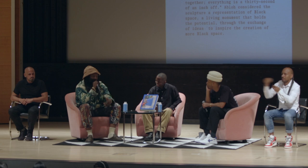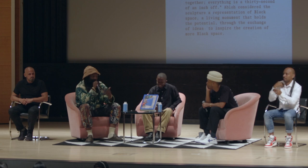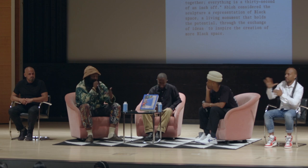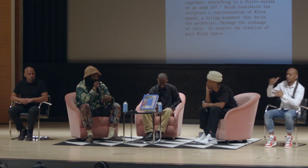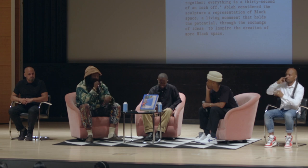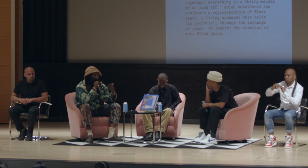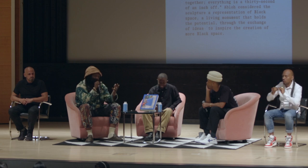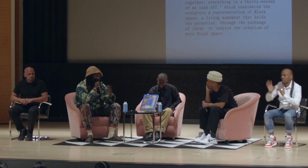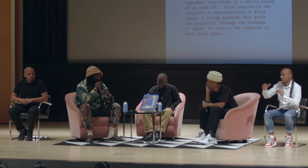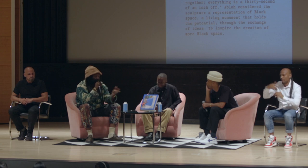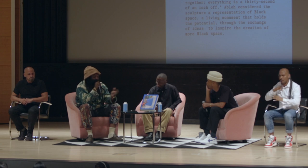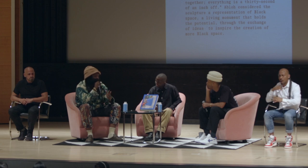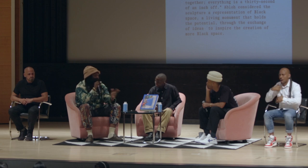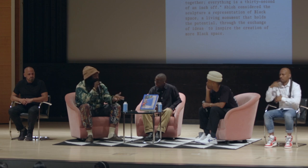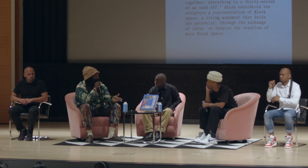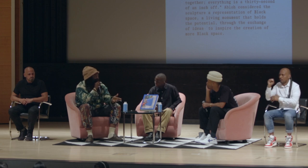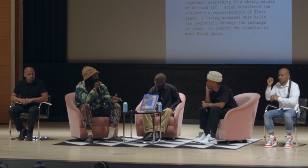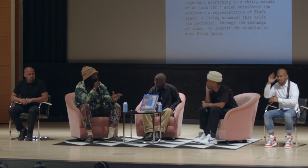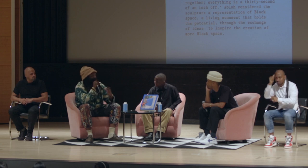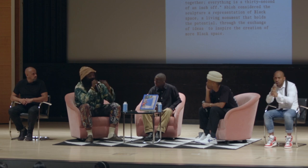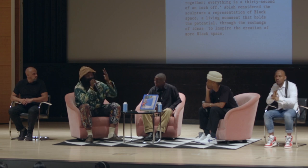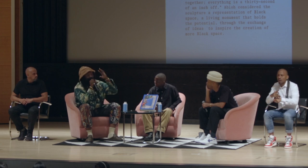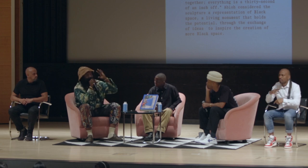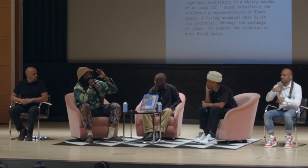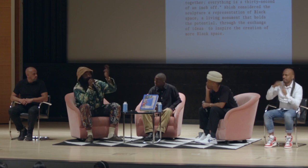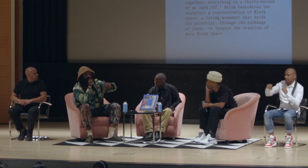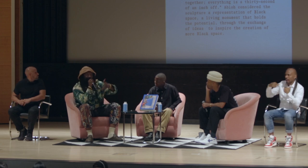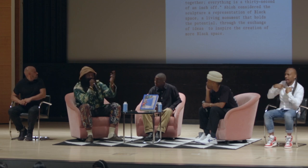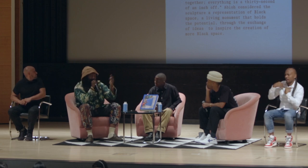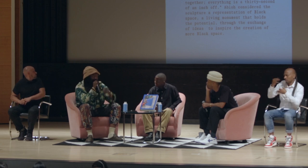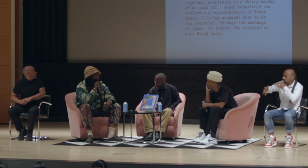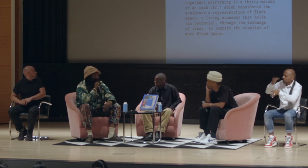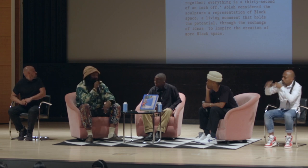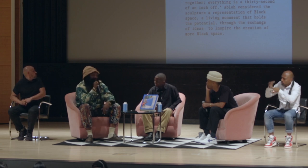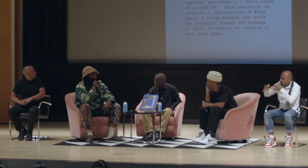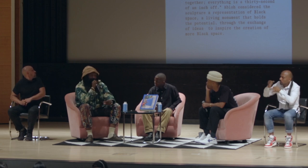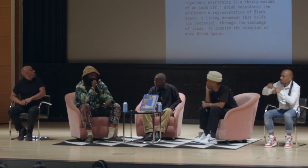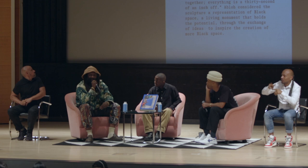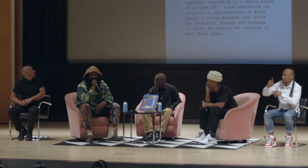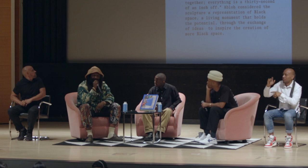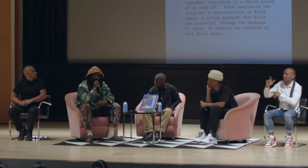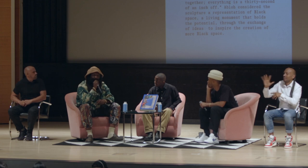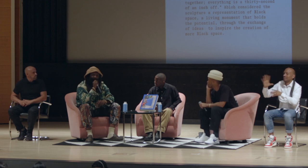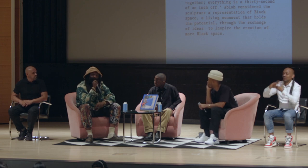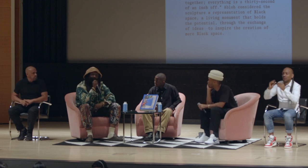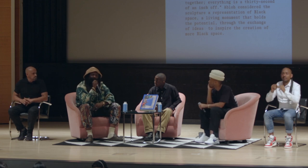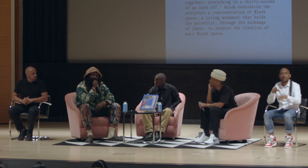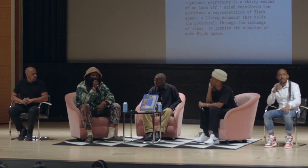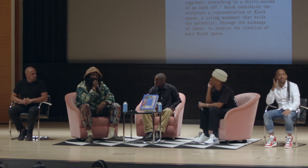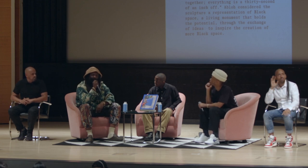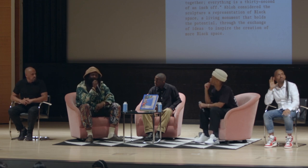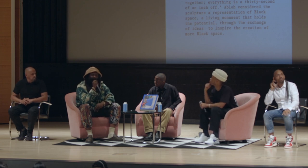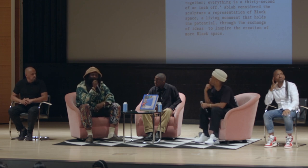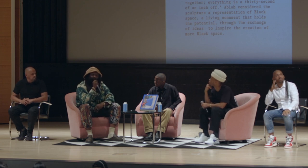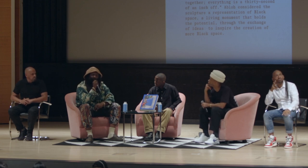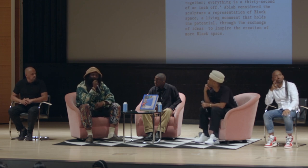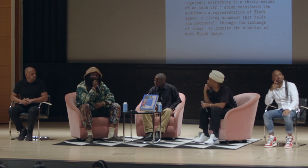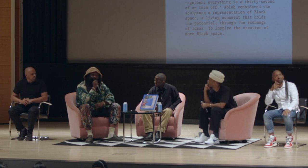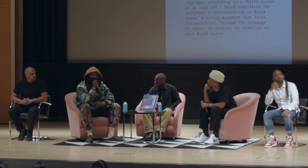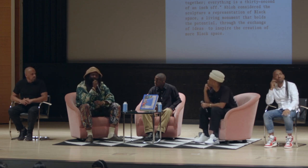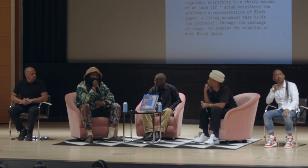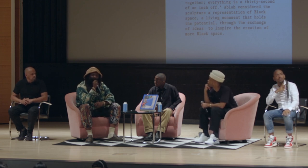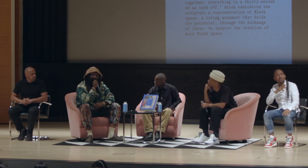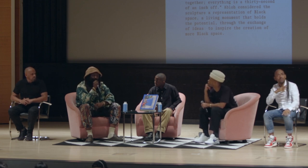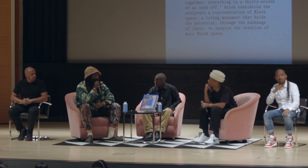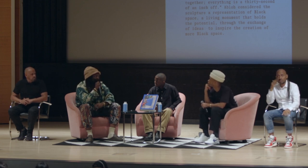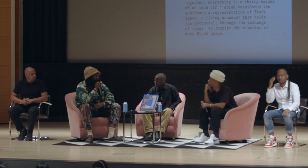it's Tremaine, blah, blah, blah." He's like, "Oh, we can't work out." So I told Virgil this whole story, and Virgil just said to me, "Well, I guess you're going to